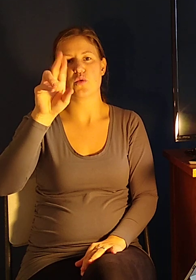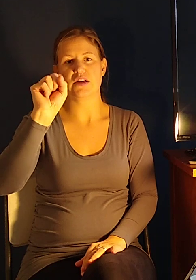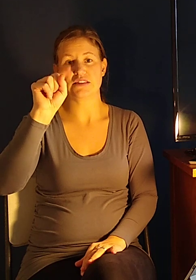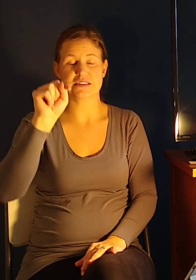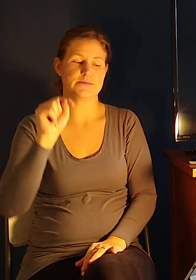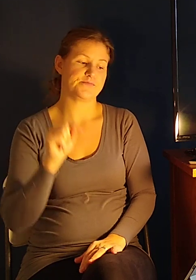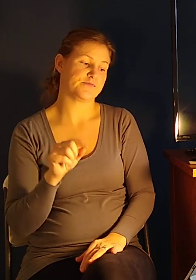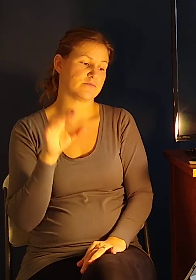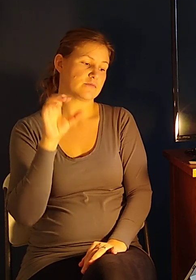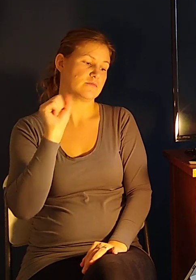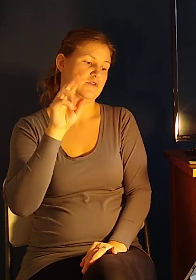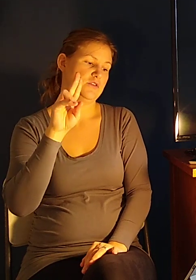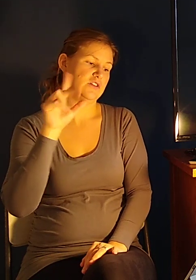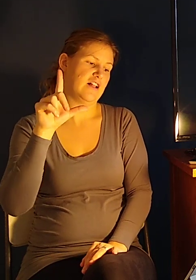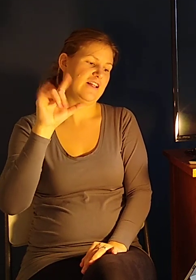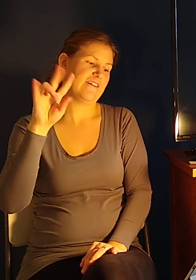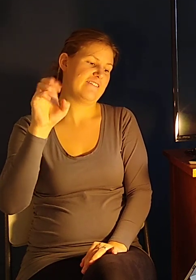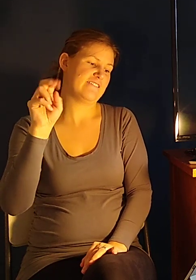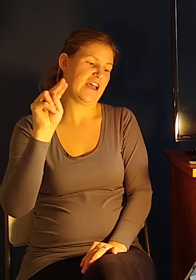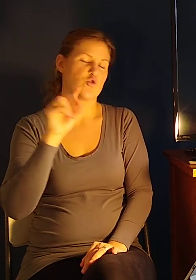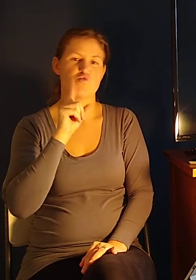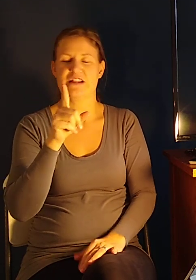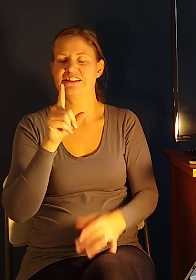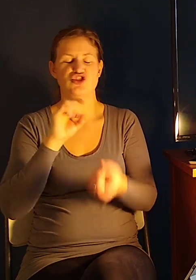Sullivan rethought architecture from the inside out in this work.